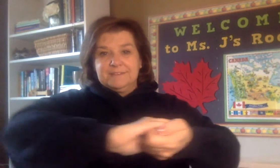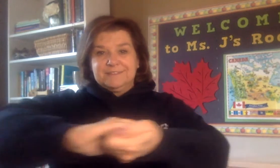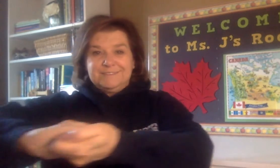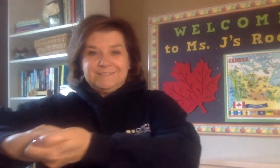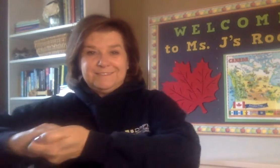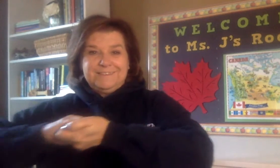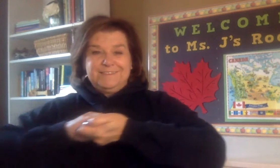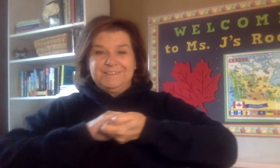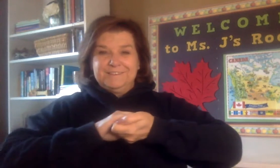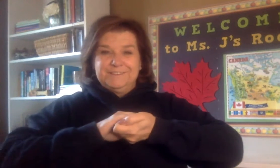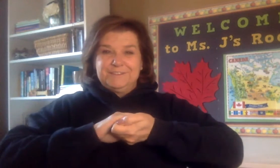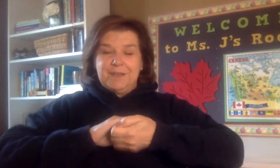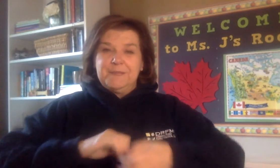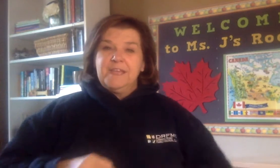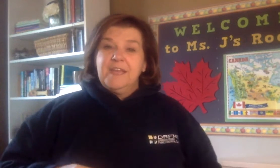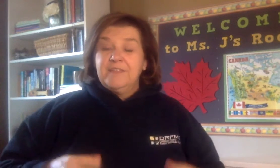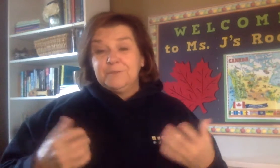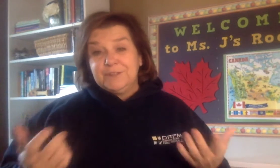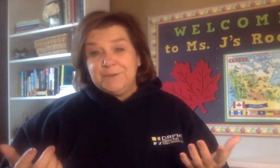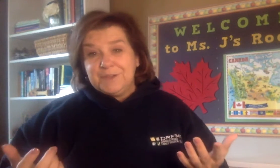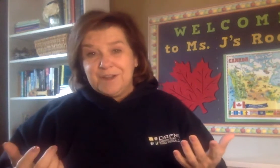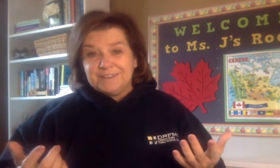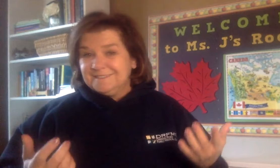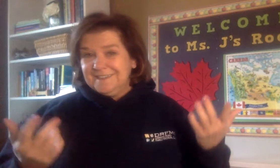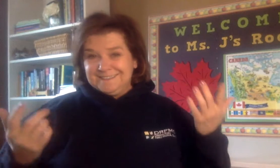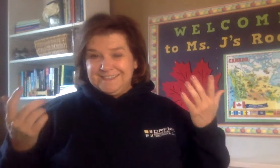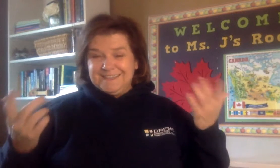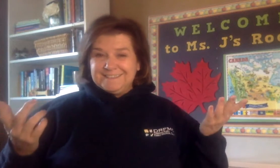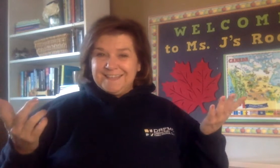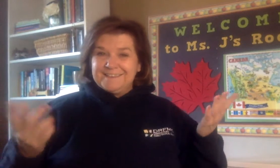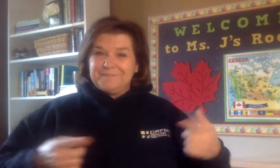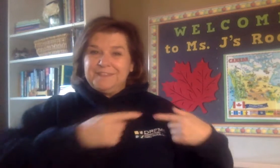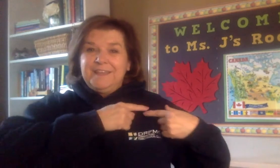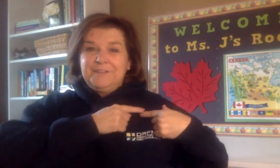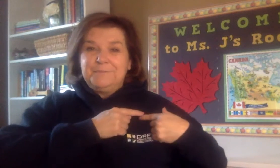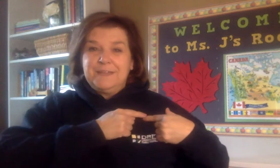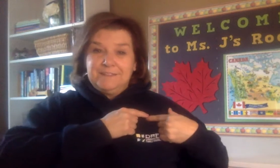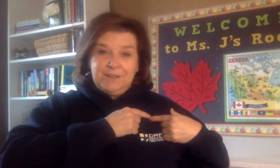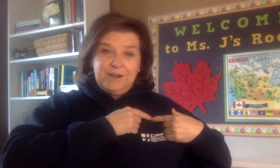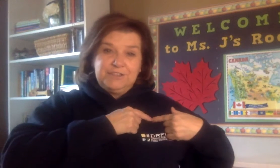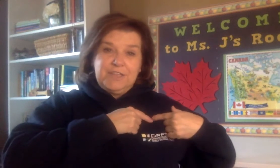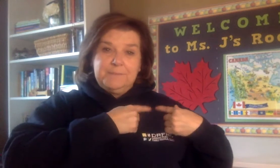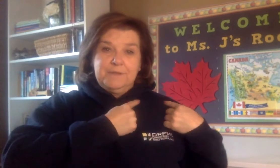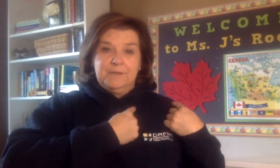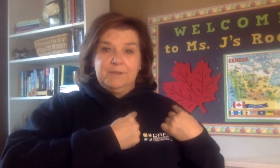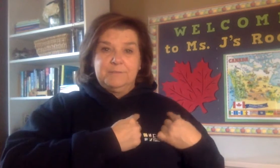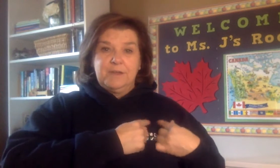command. Good job. And then with glowing hearts is easy and lovely. You make a little heart shape